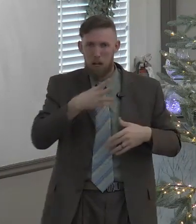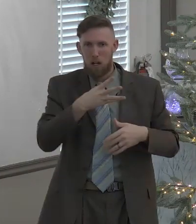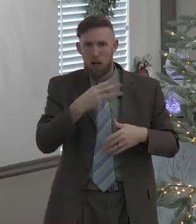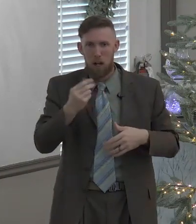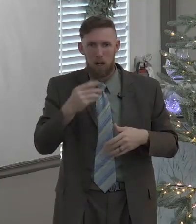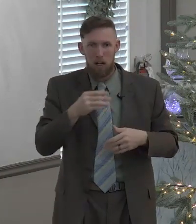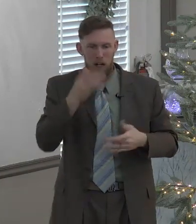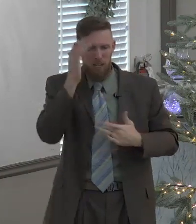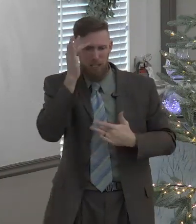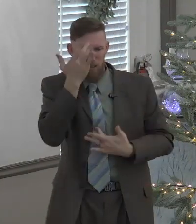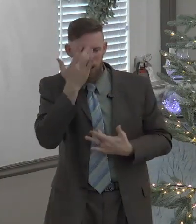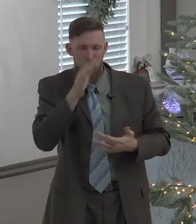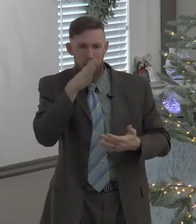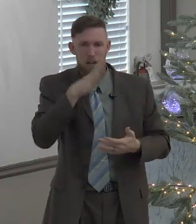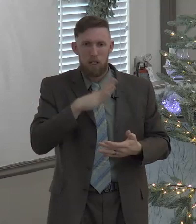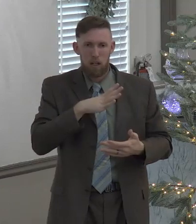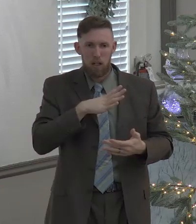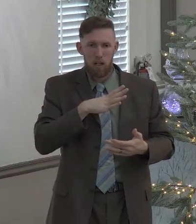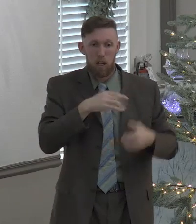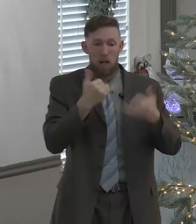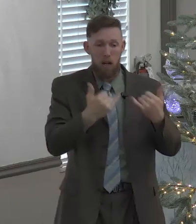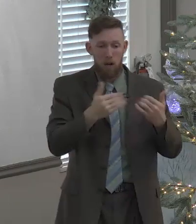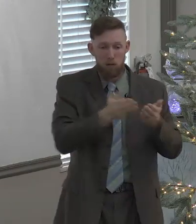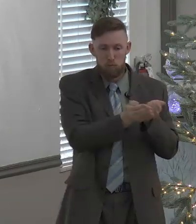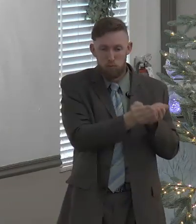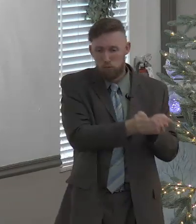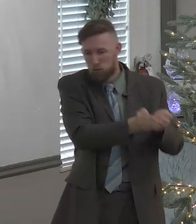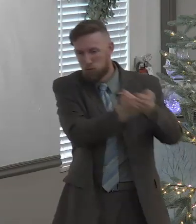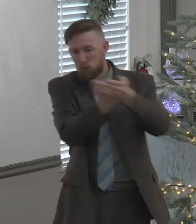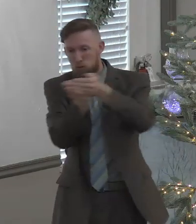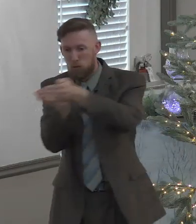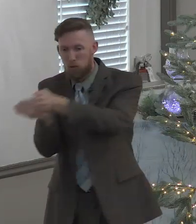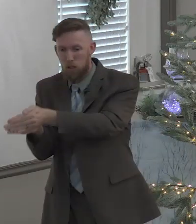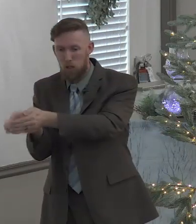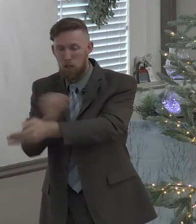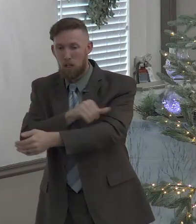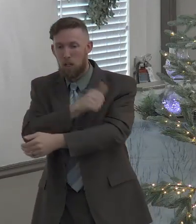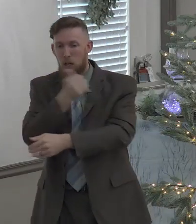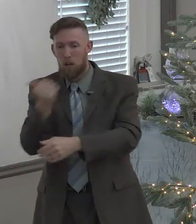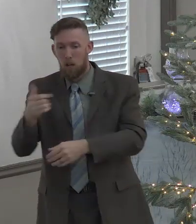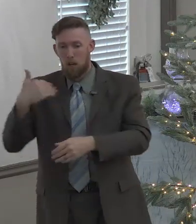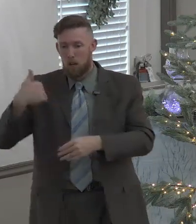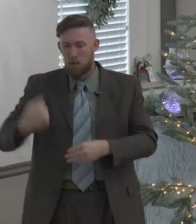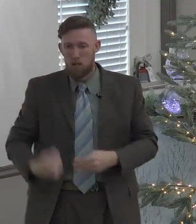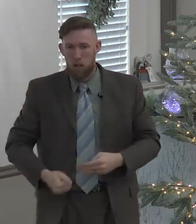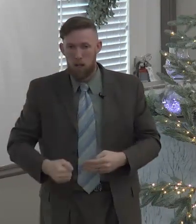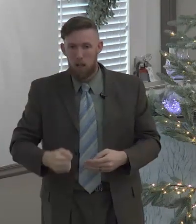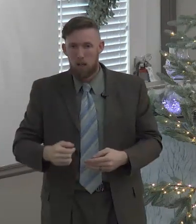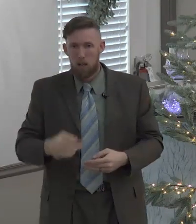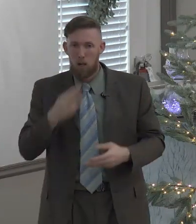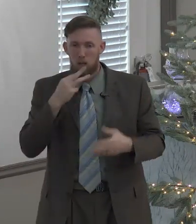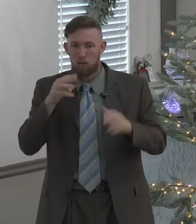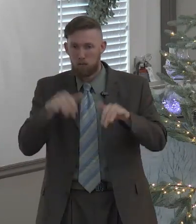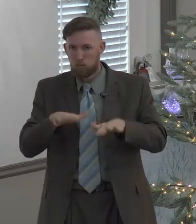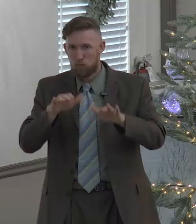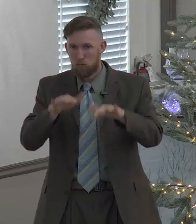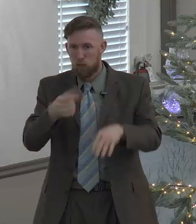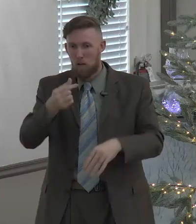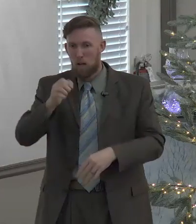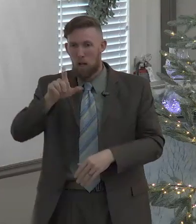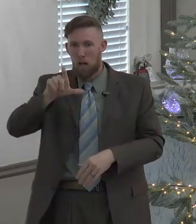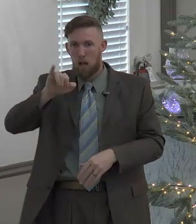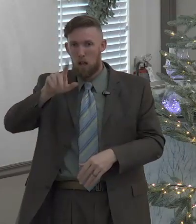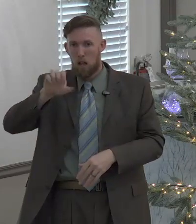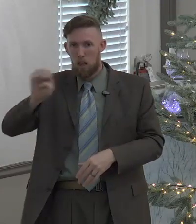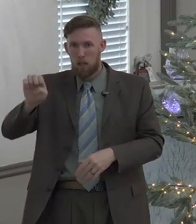Capernaum now, and a throng of people are there. Are they there because